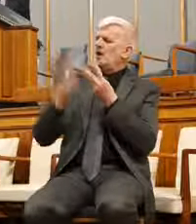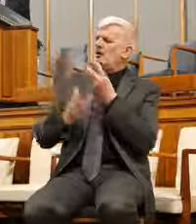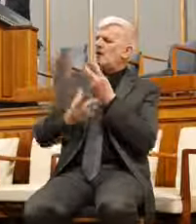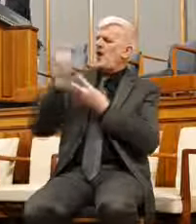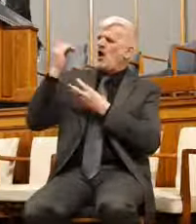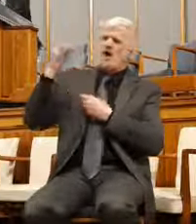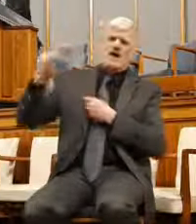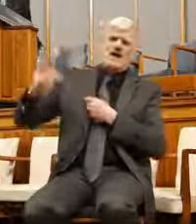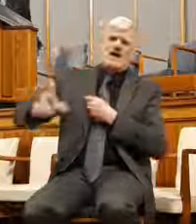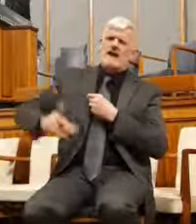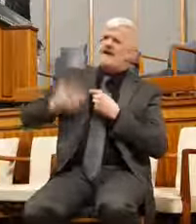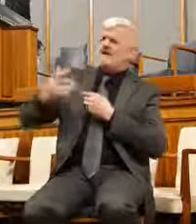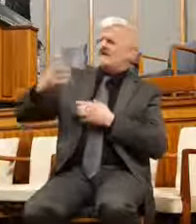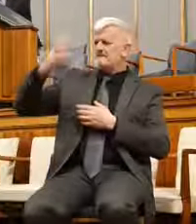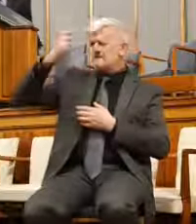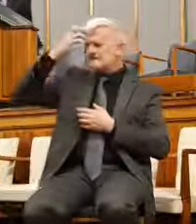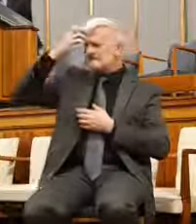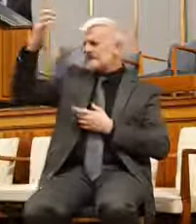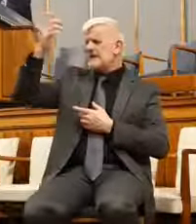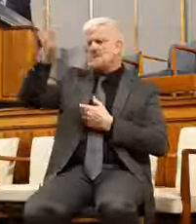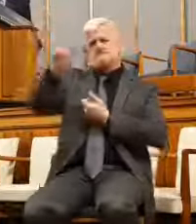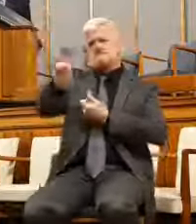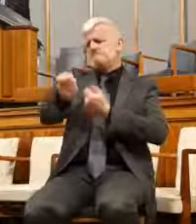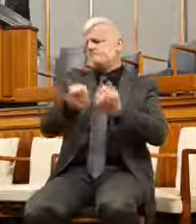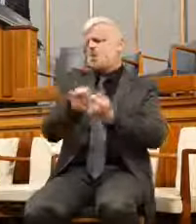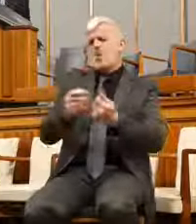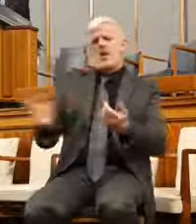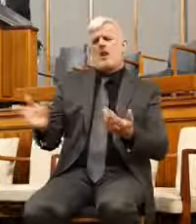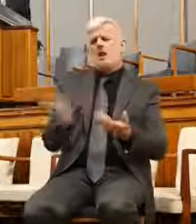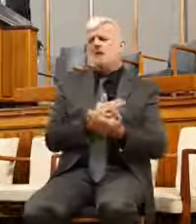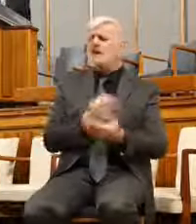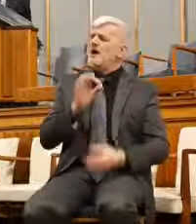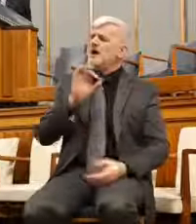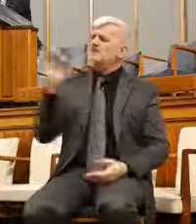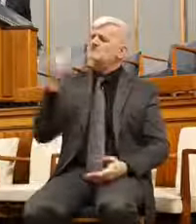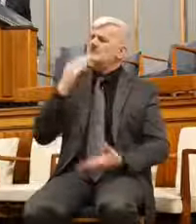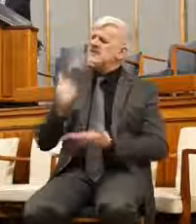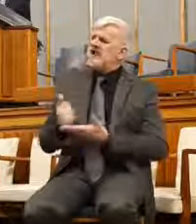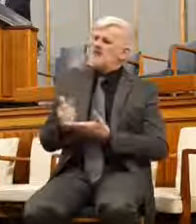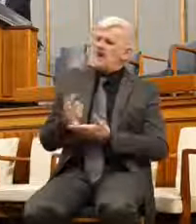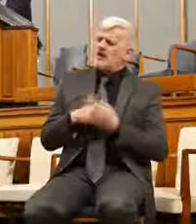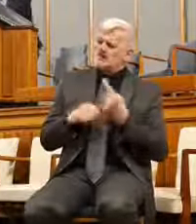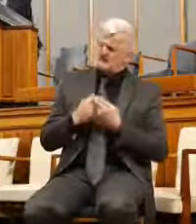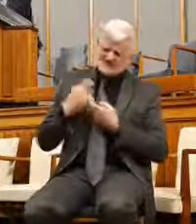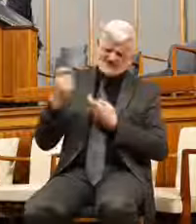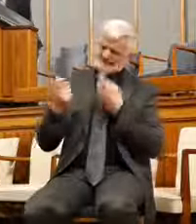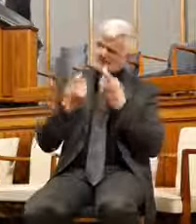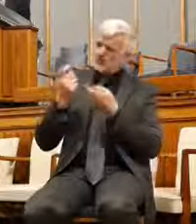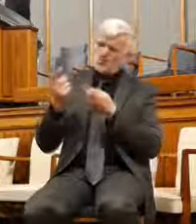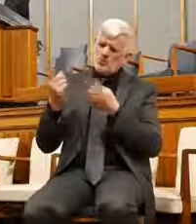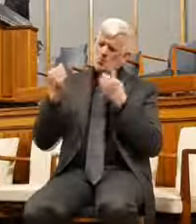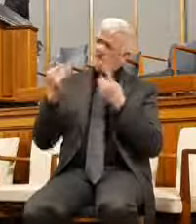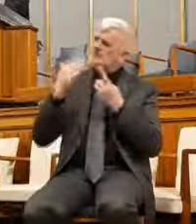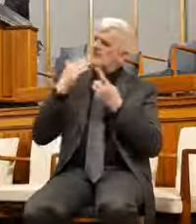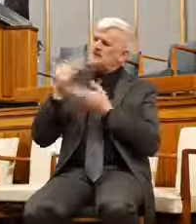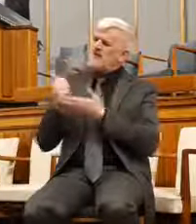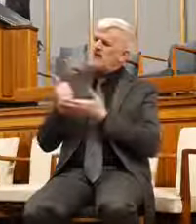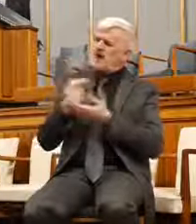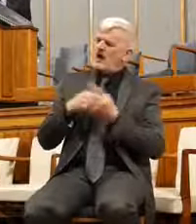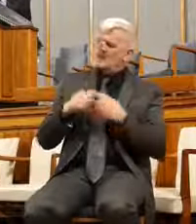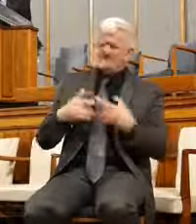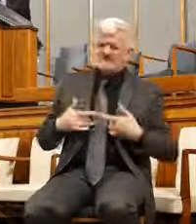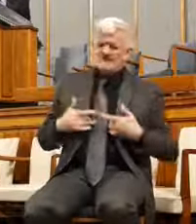we may love thee and seek after thee, that souls may come to feel their need of thee and desire thee and long for